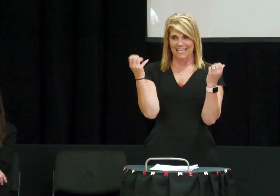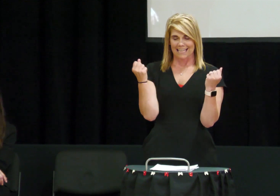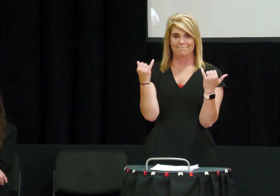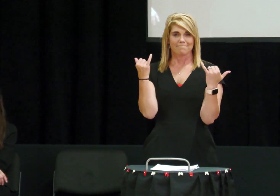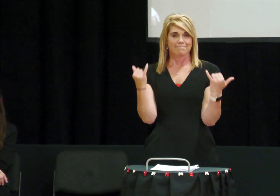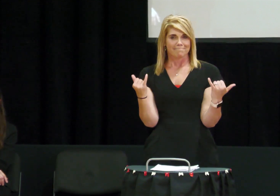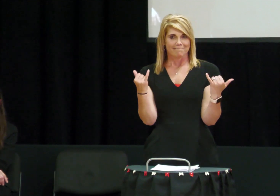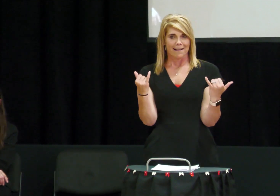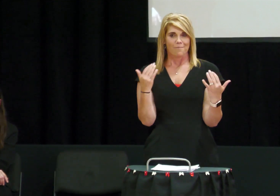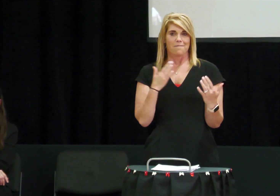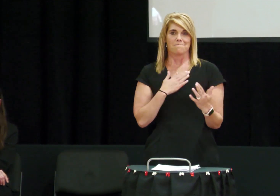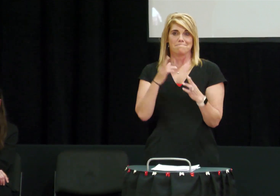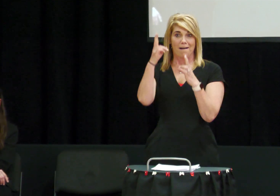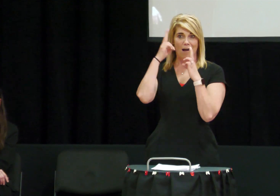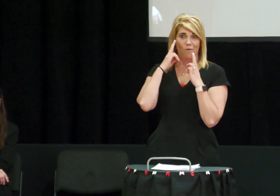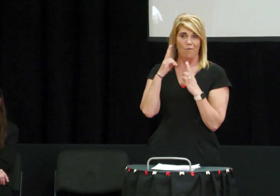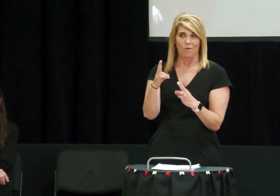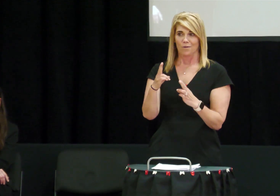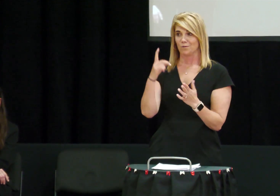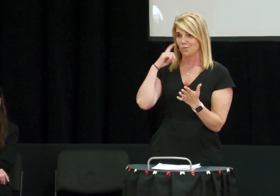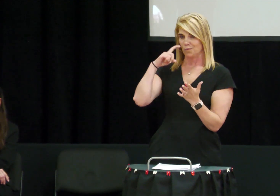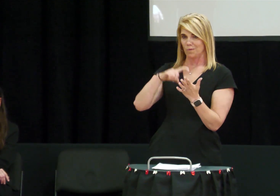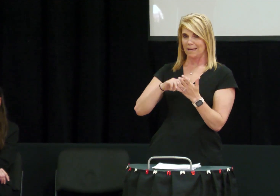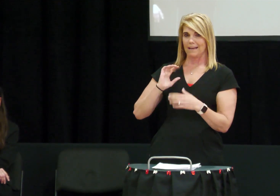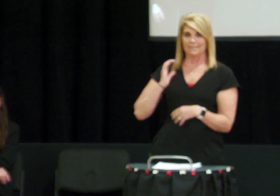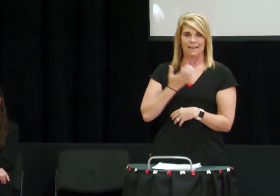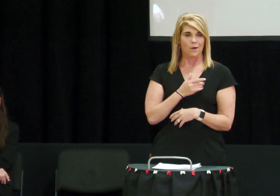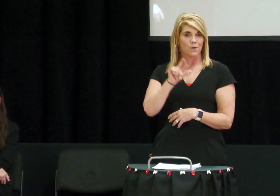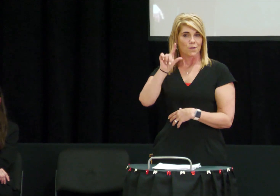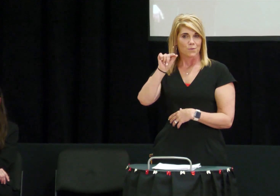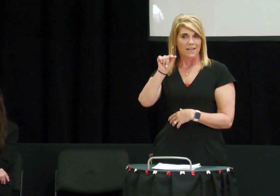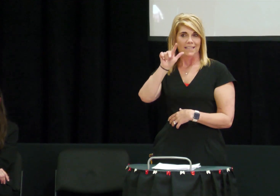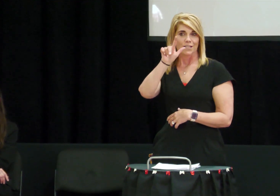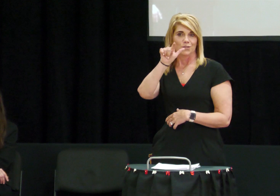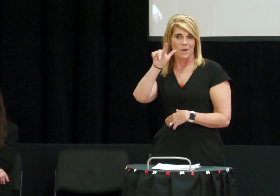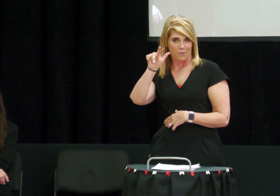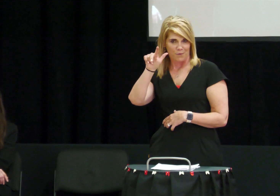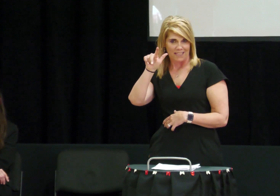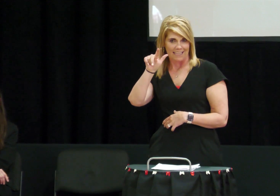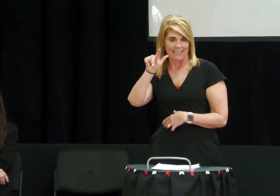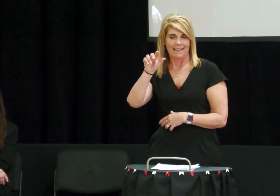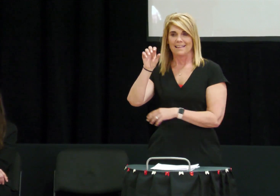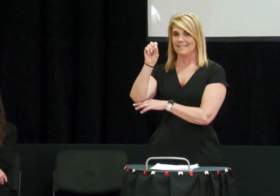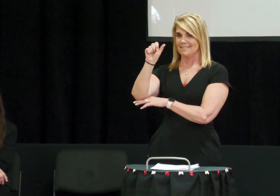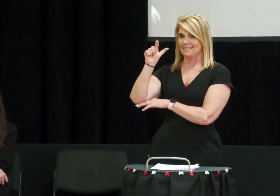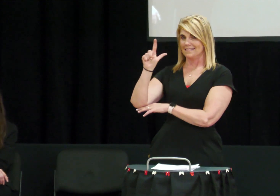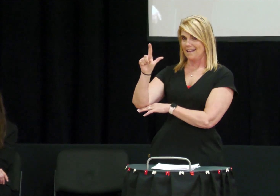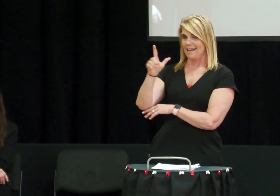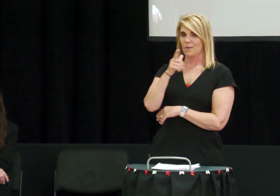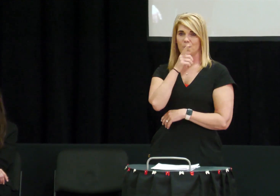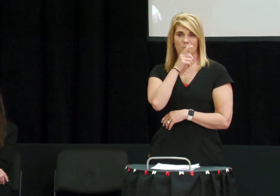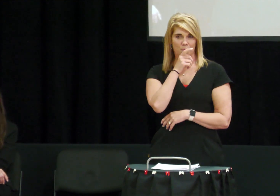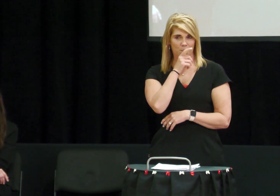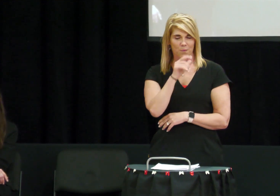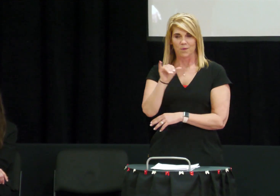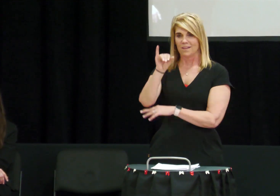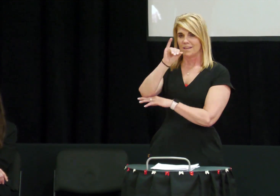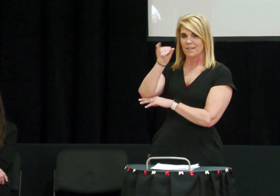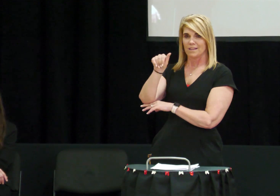This is Tara signing. It is my honor to recognize our 2023 salutatorian,